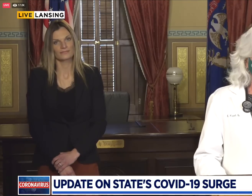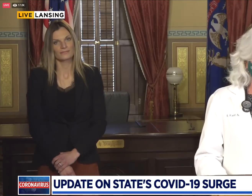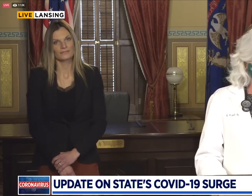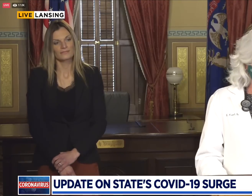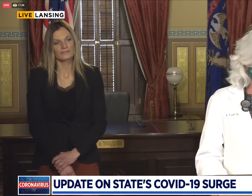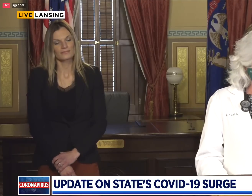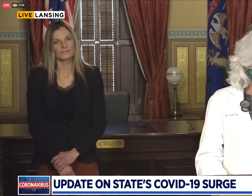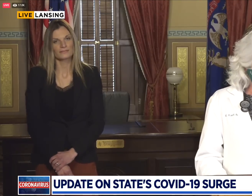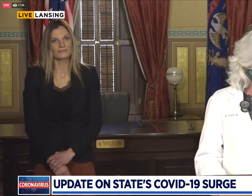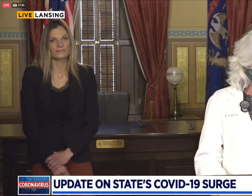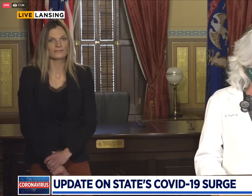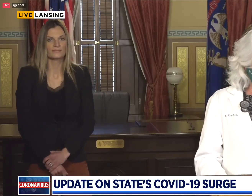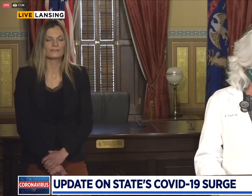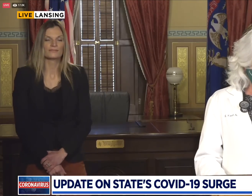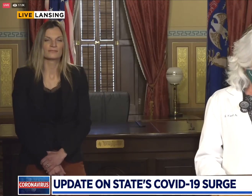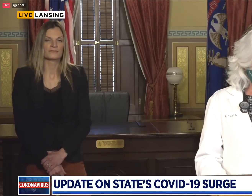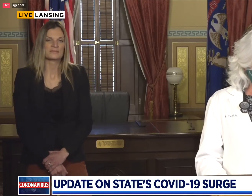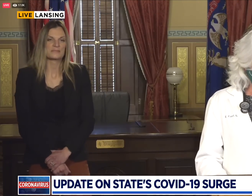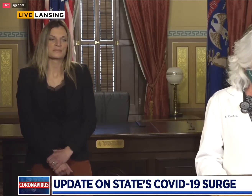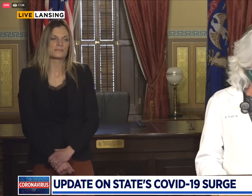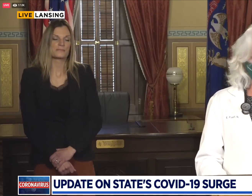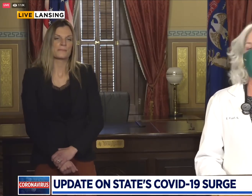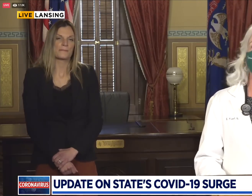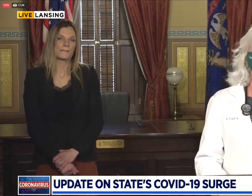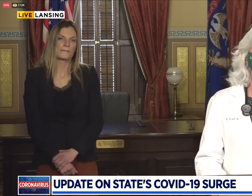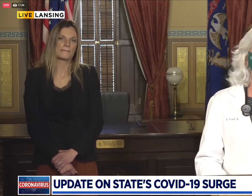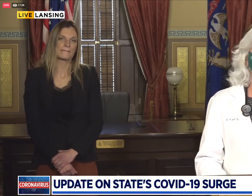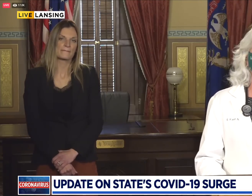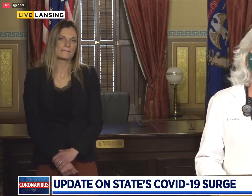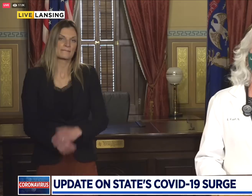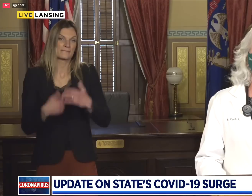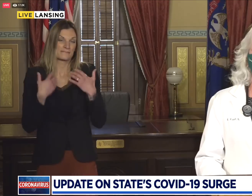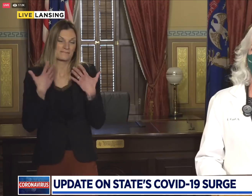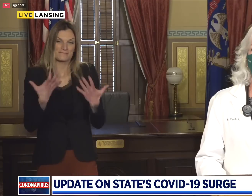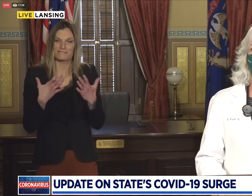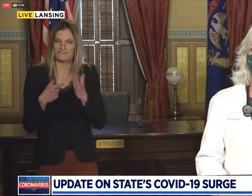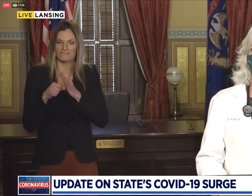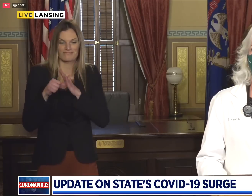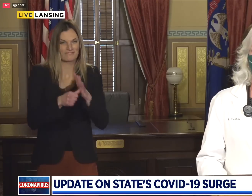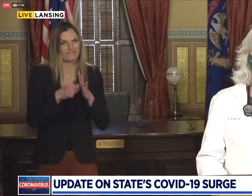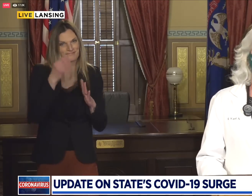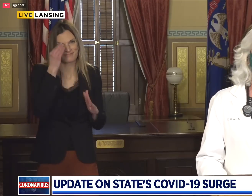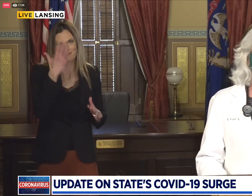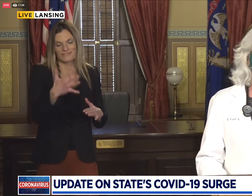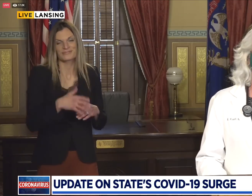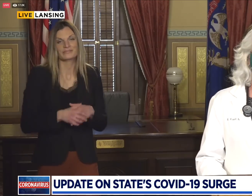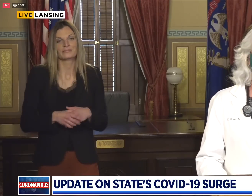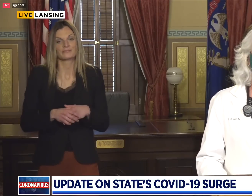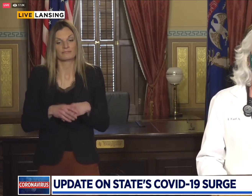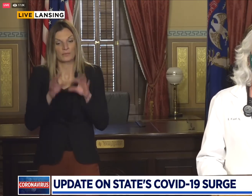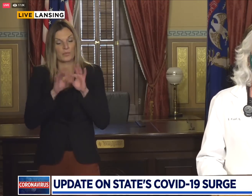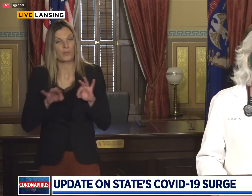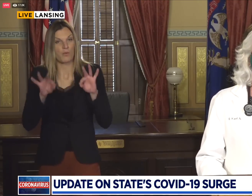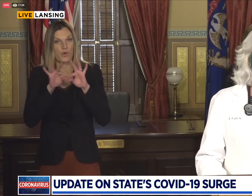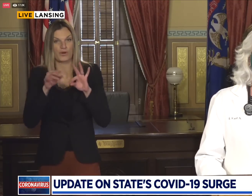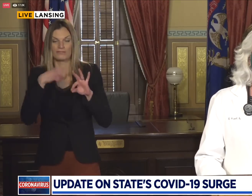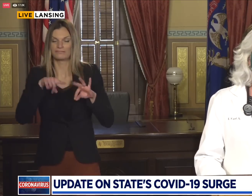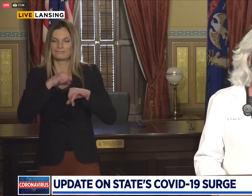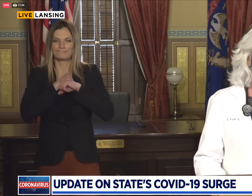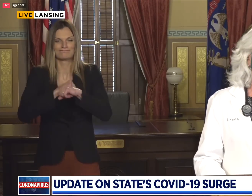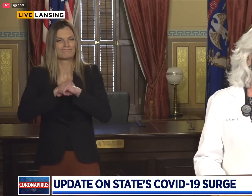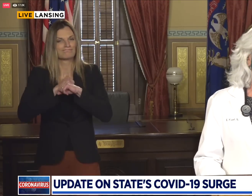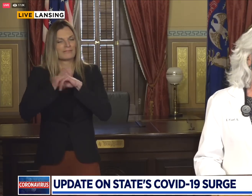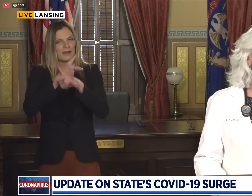I want to close by stressing how important it is to protect our hospitals and our healthcare workers.